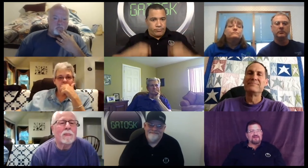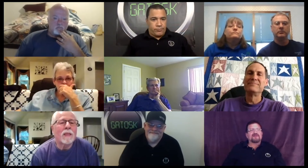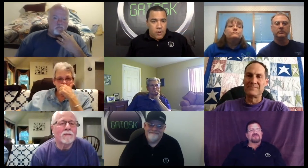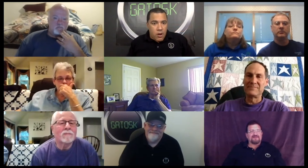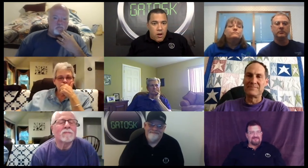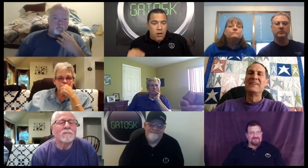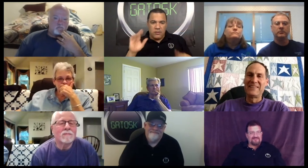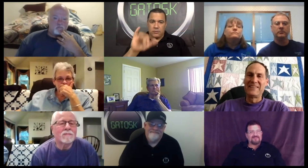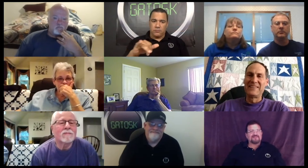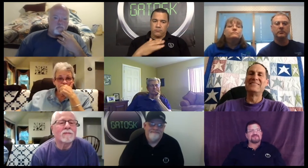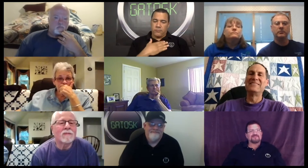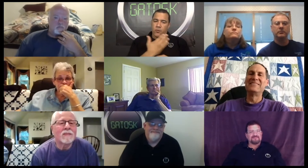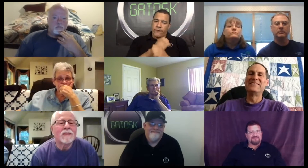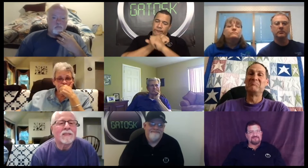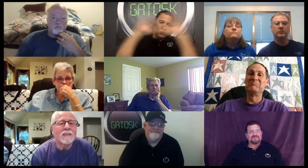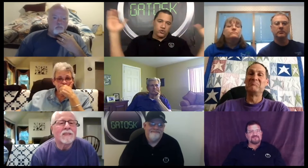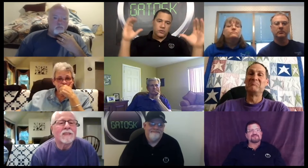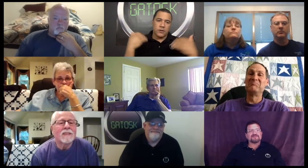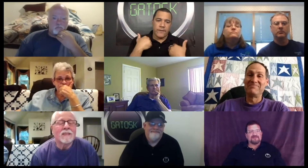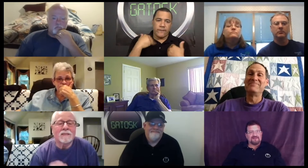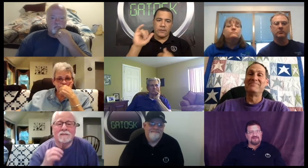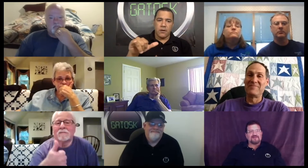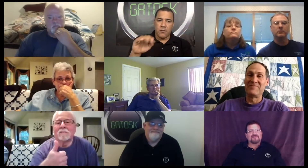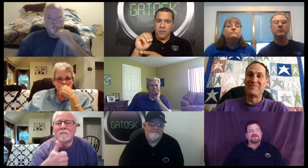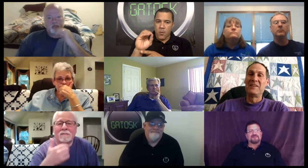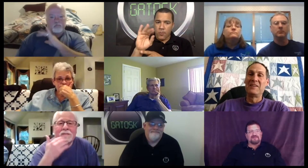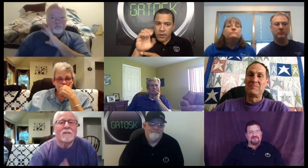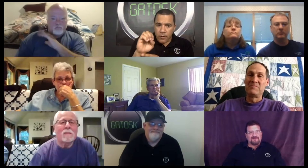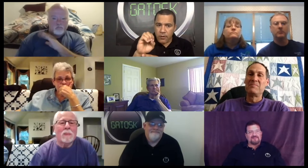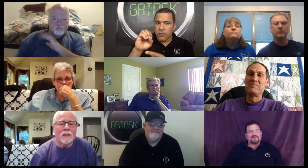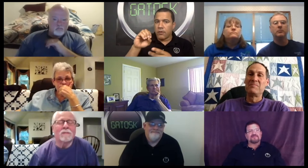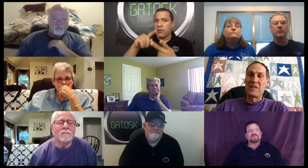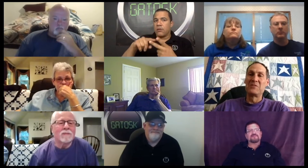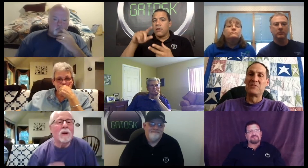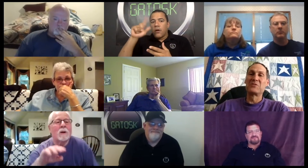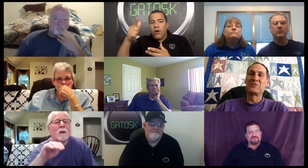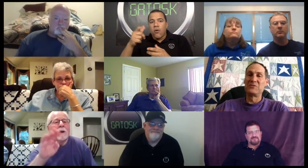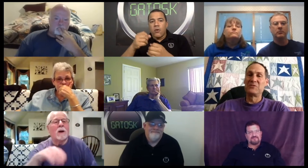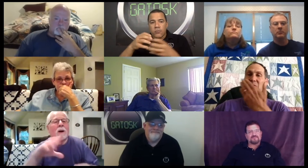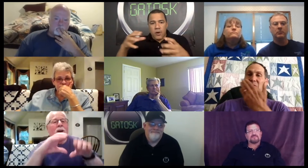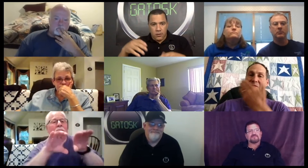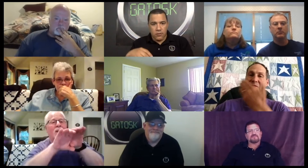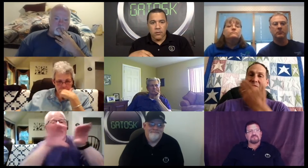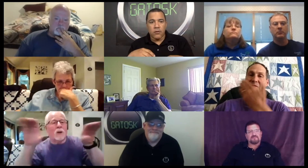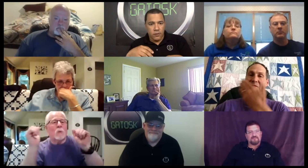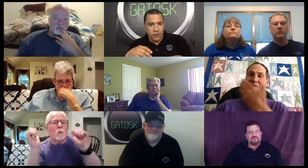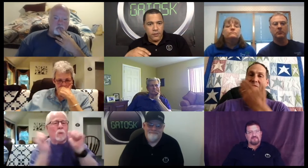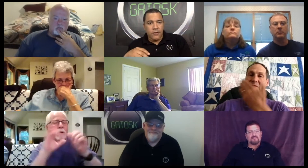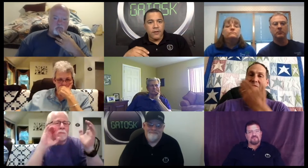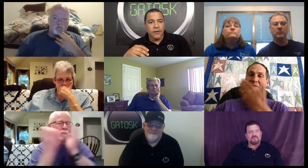and get a shirt printed. That's what I'm envisioning, a mobile storefront.